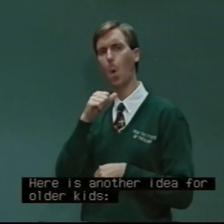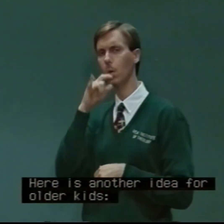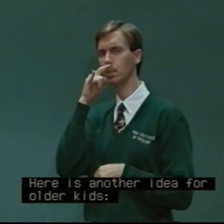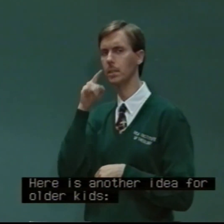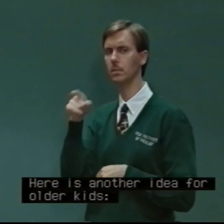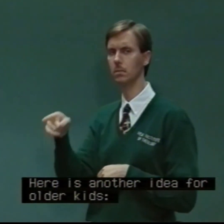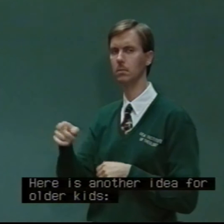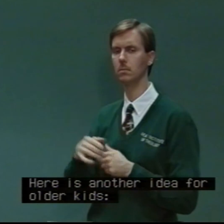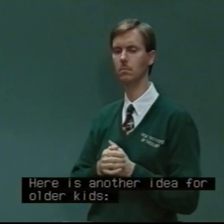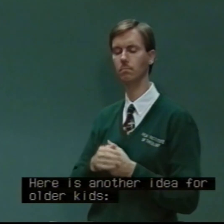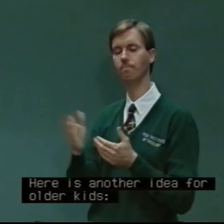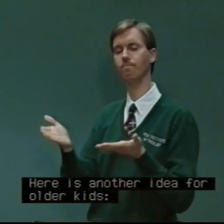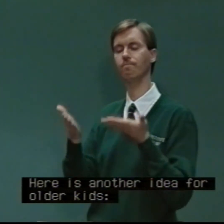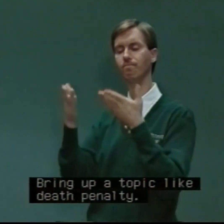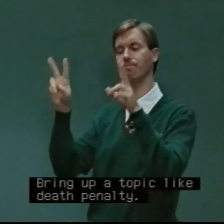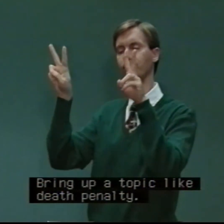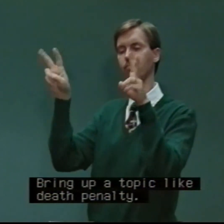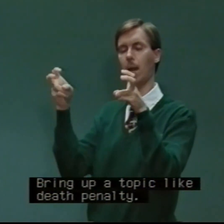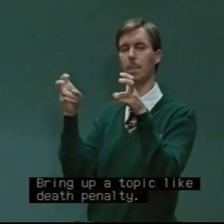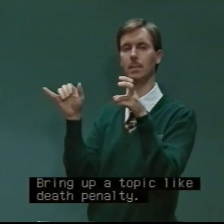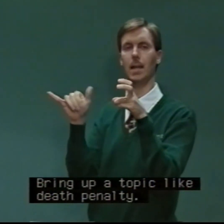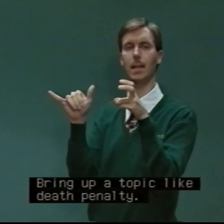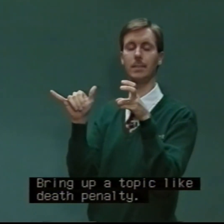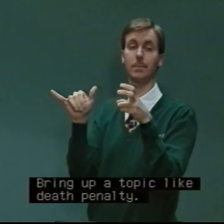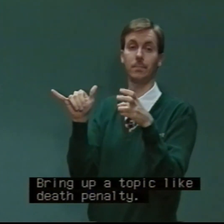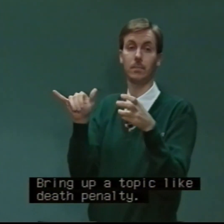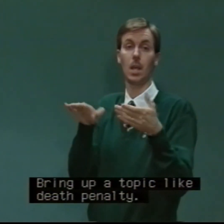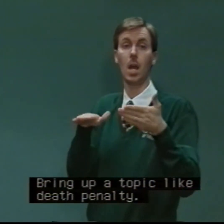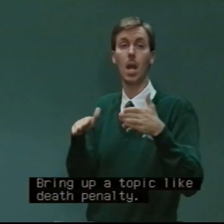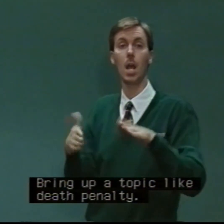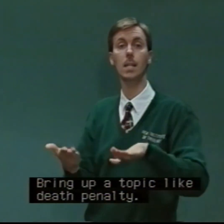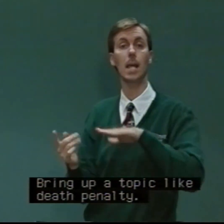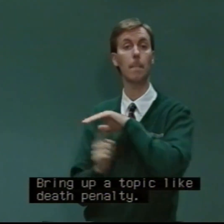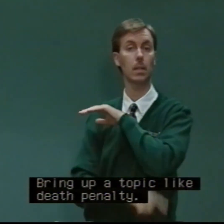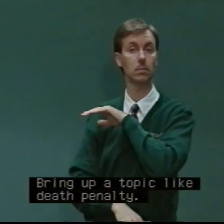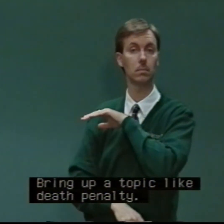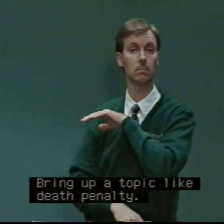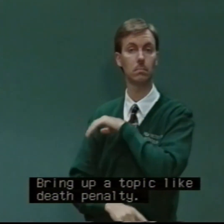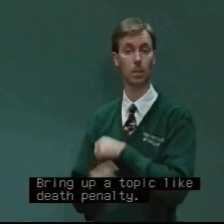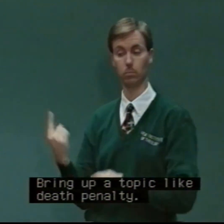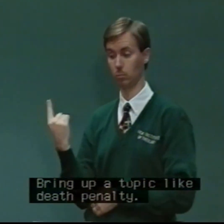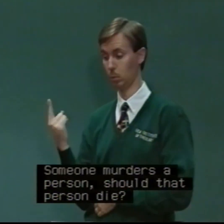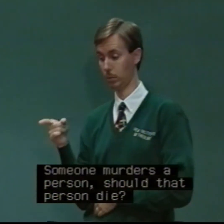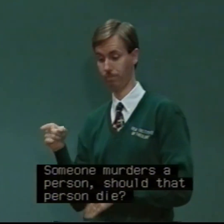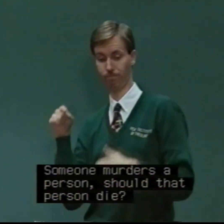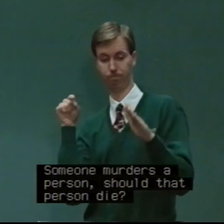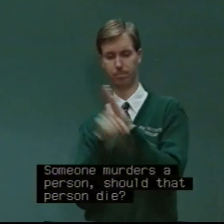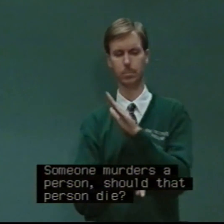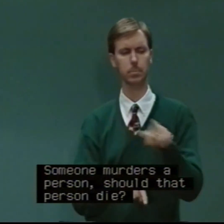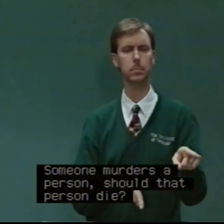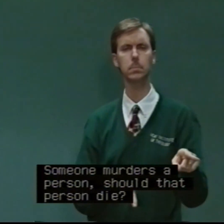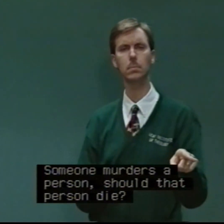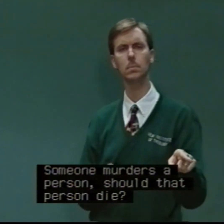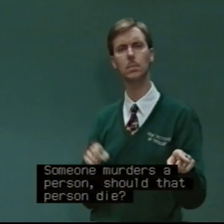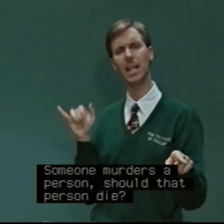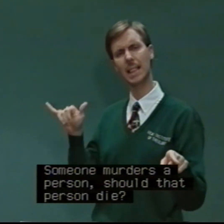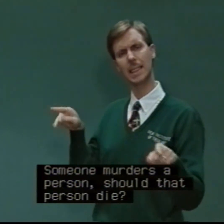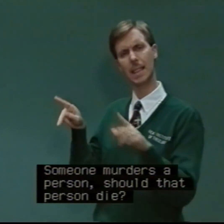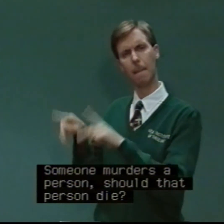Here's another idea for older kids. Bring up a topic like death penalty. Someone murders a person.